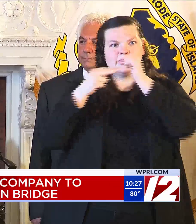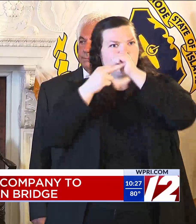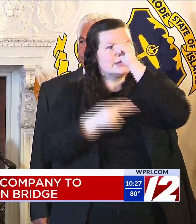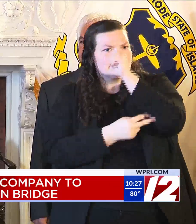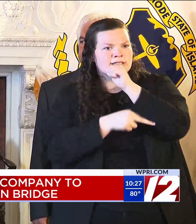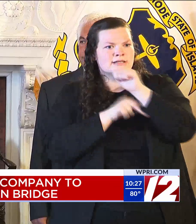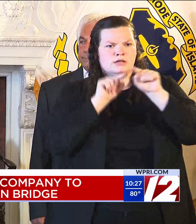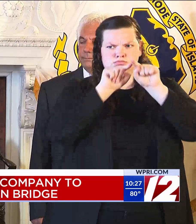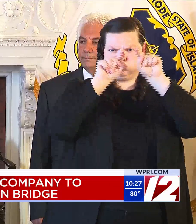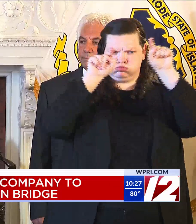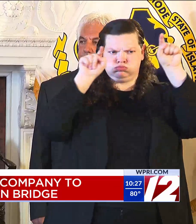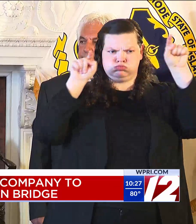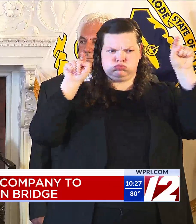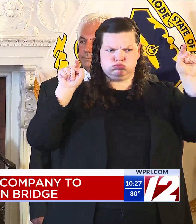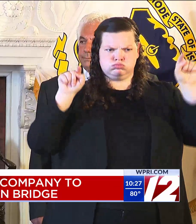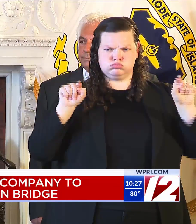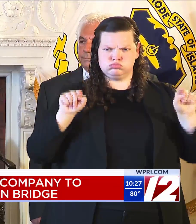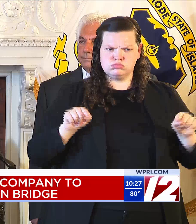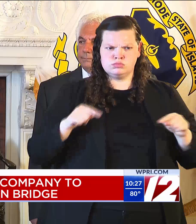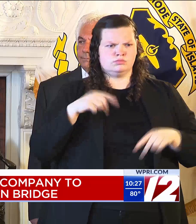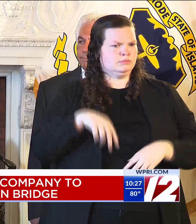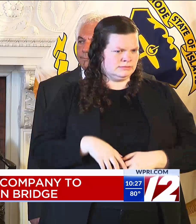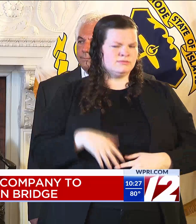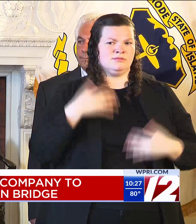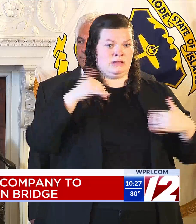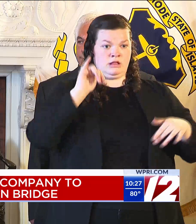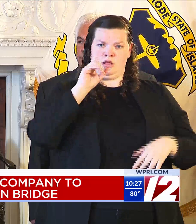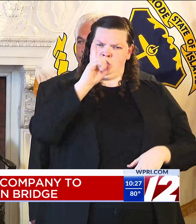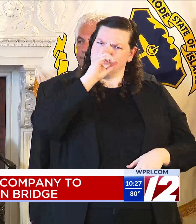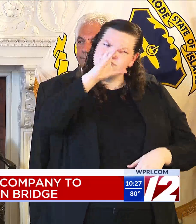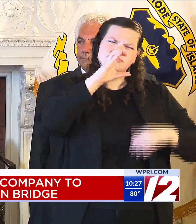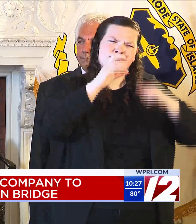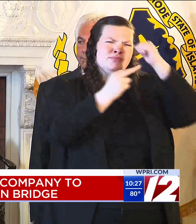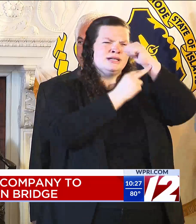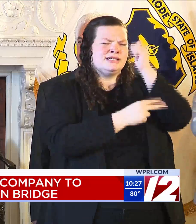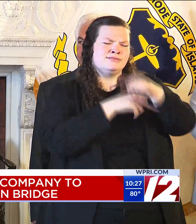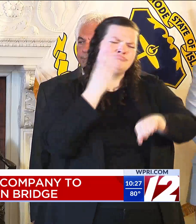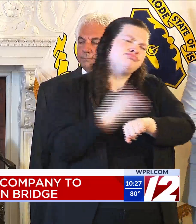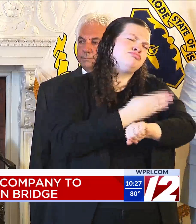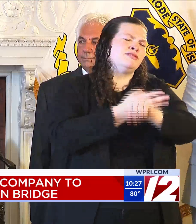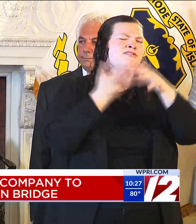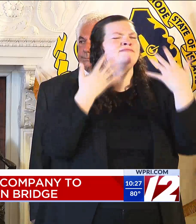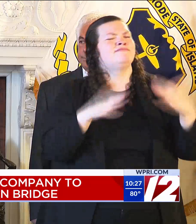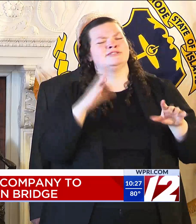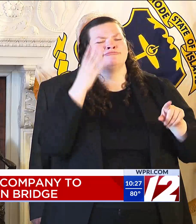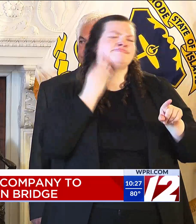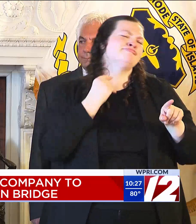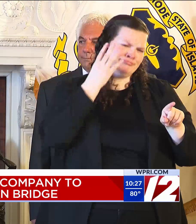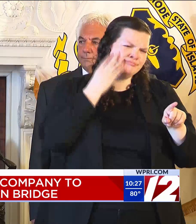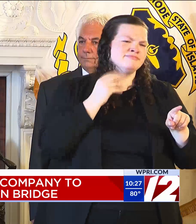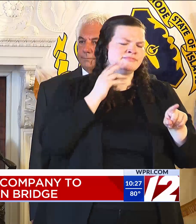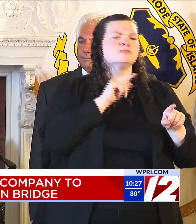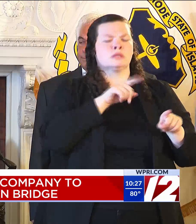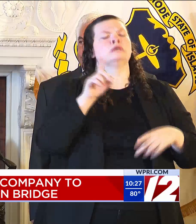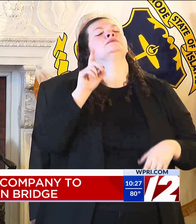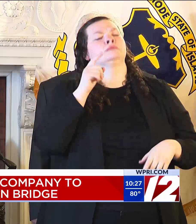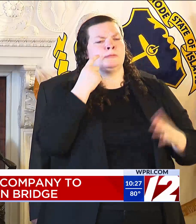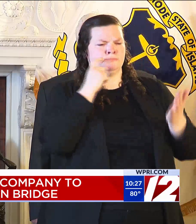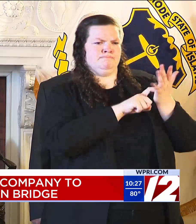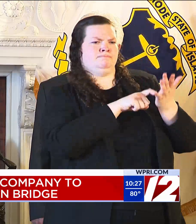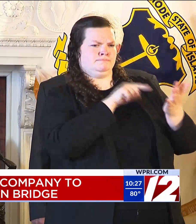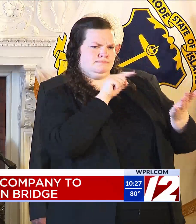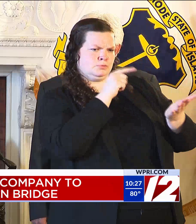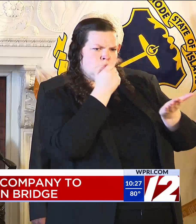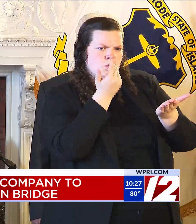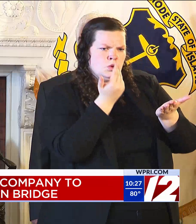a great aid to us in selecting the right bridge type for the new Washington Bridge. In addition, we carefully selected